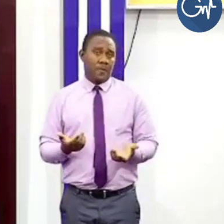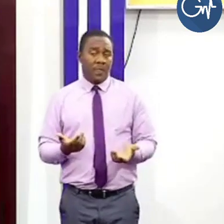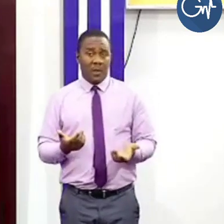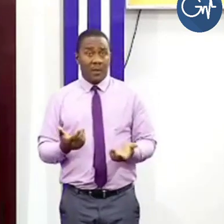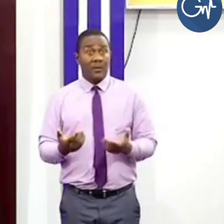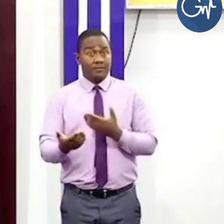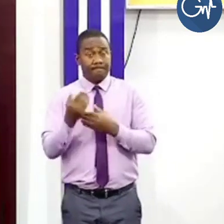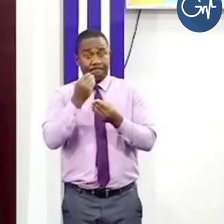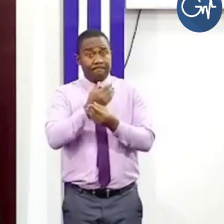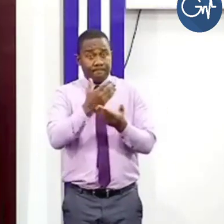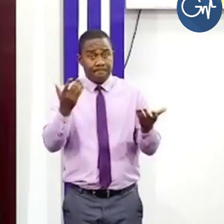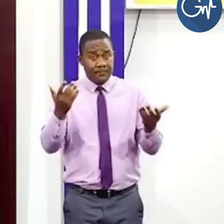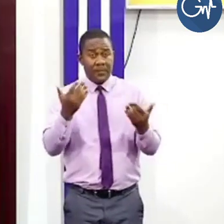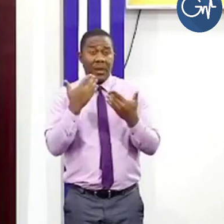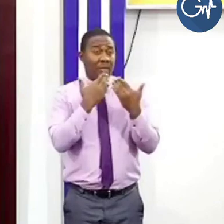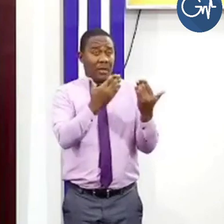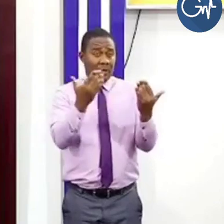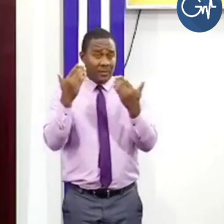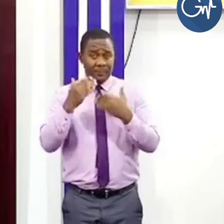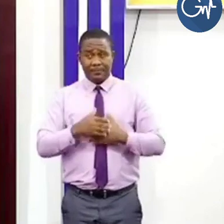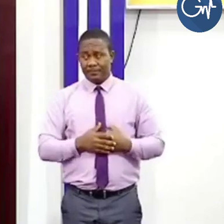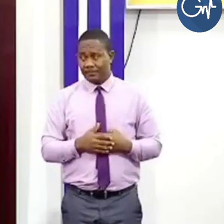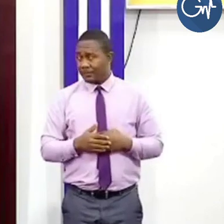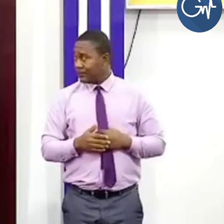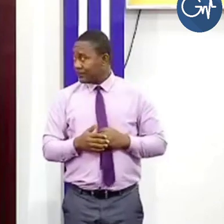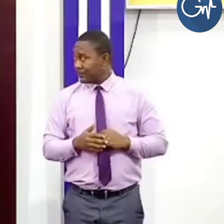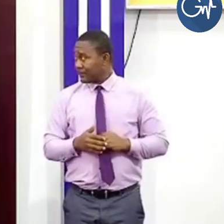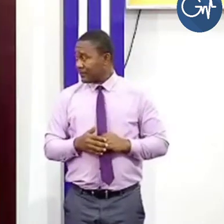me de Bremo. The mass.